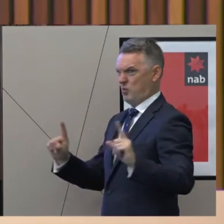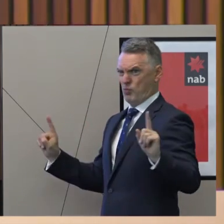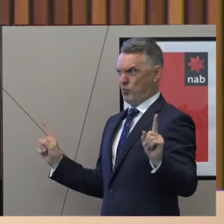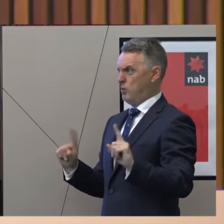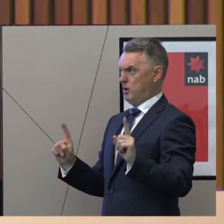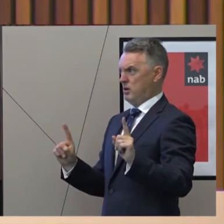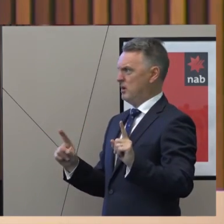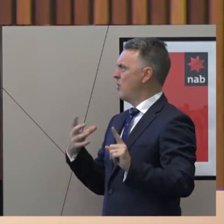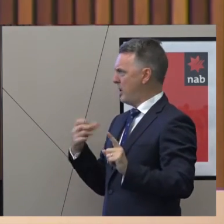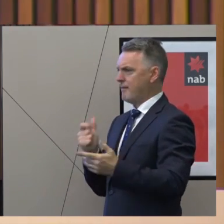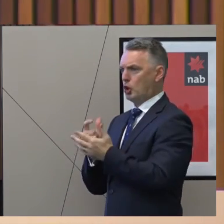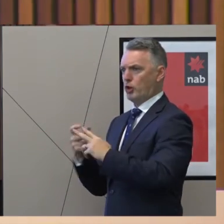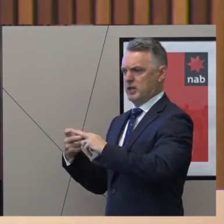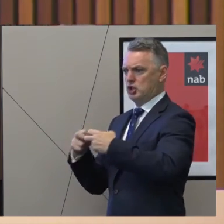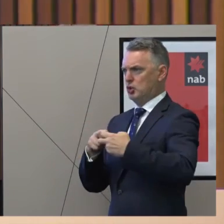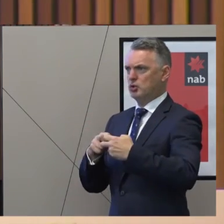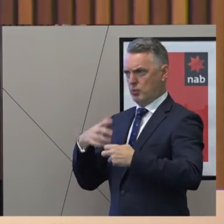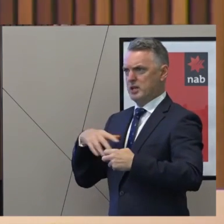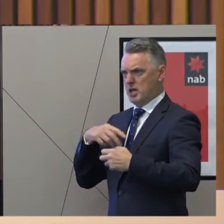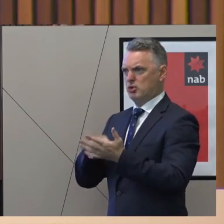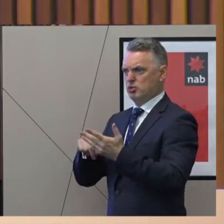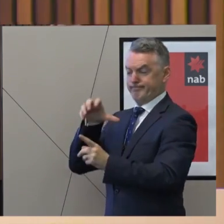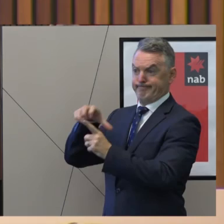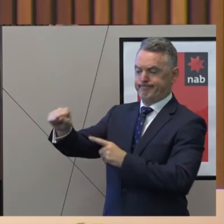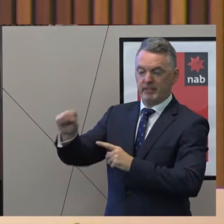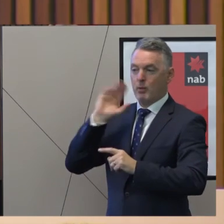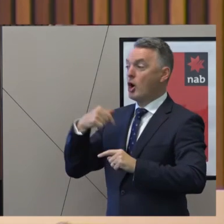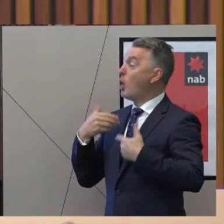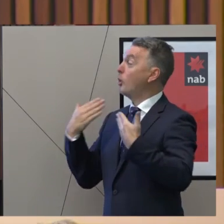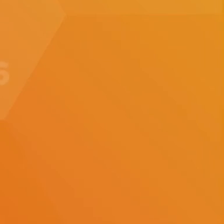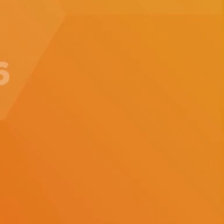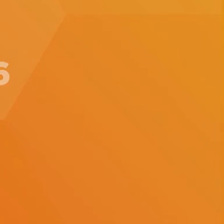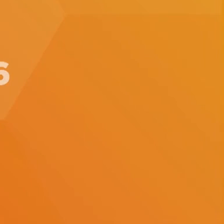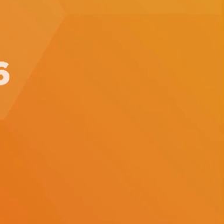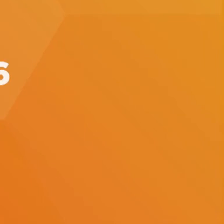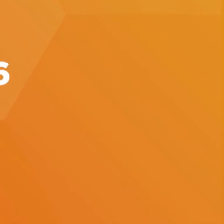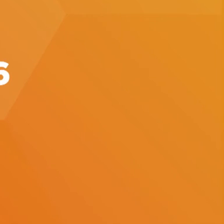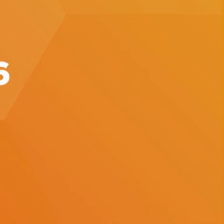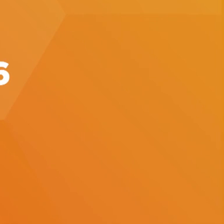that are ripe for us coming together. I'll leave you with that thought, and thank you again.